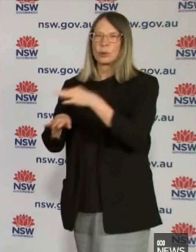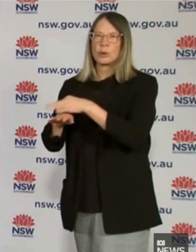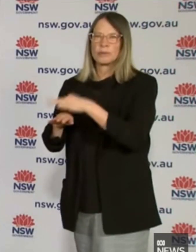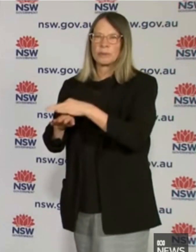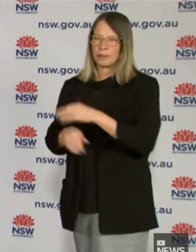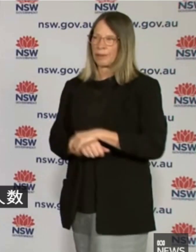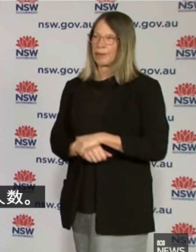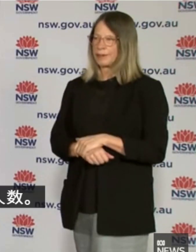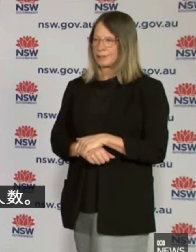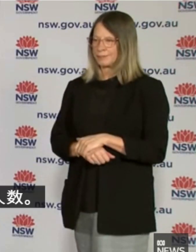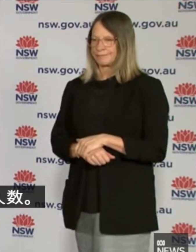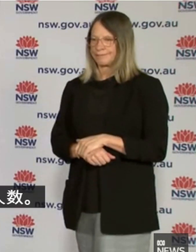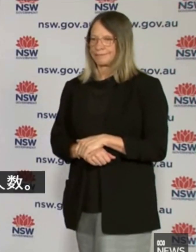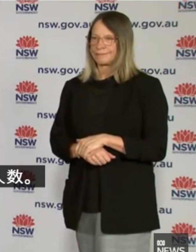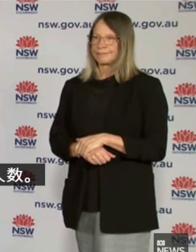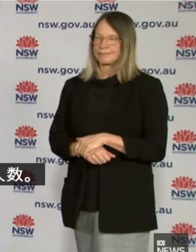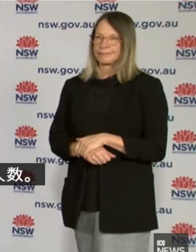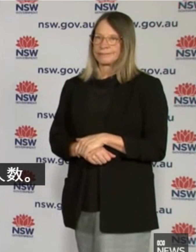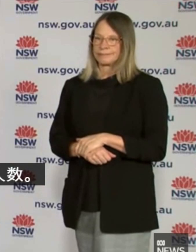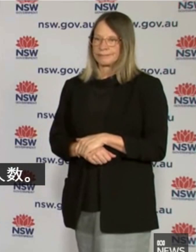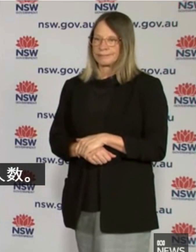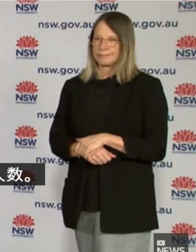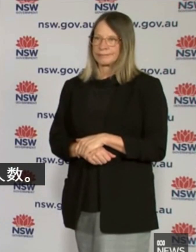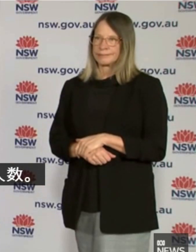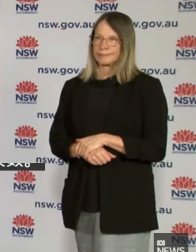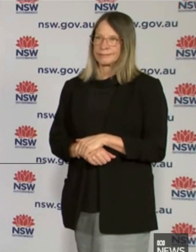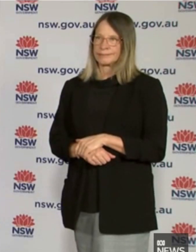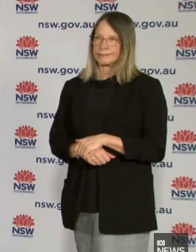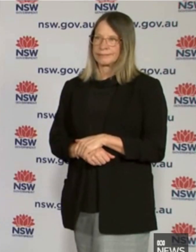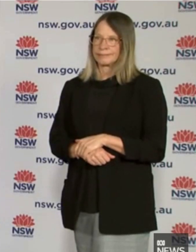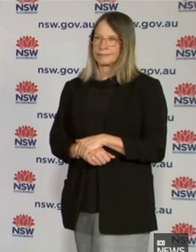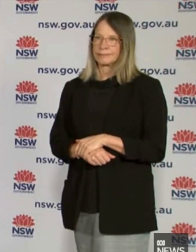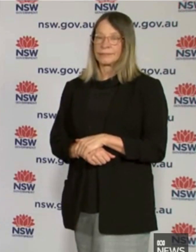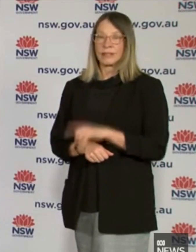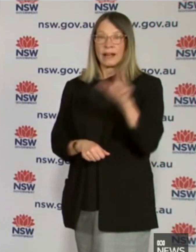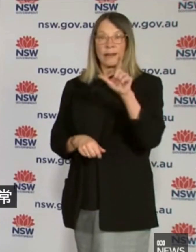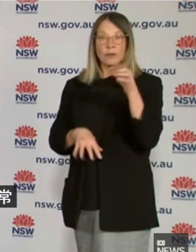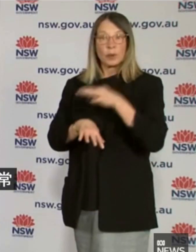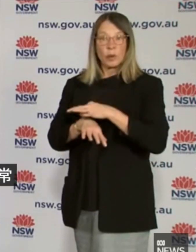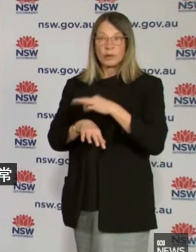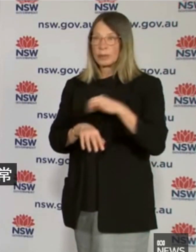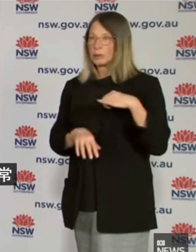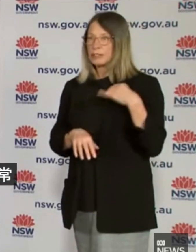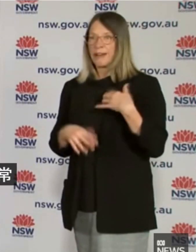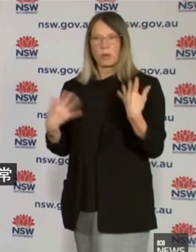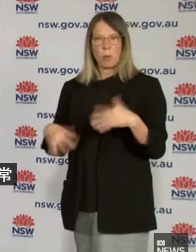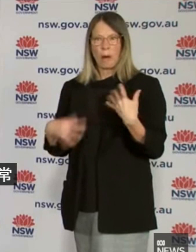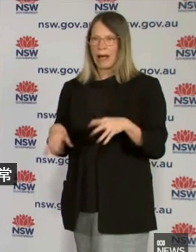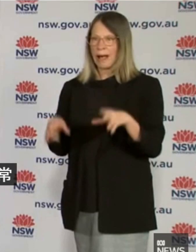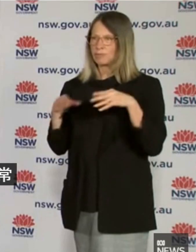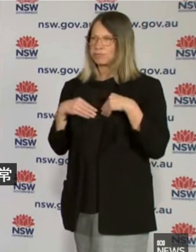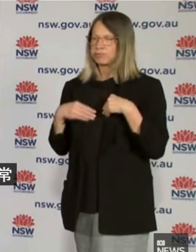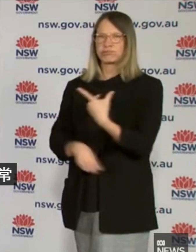are infected with COVID-19. At Liverpool Hospital, the uptake of vaccination amongst staff has been really phenomenal. I believe